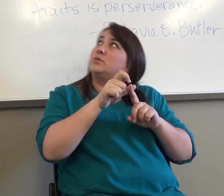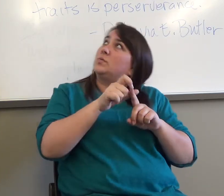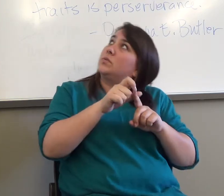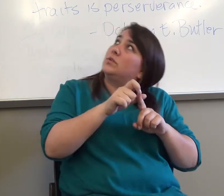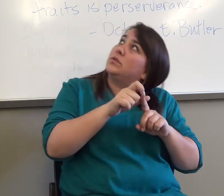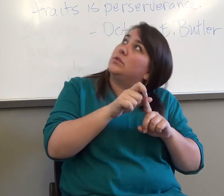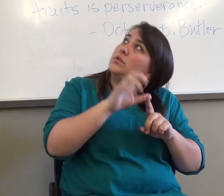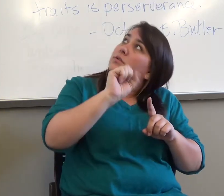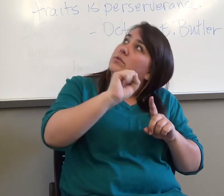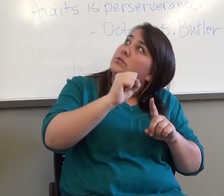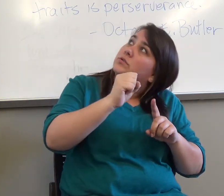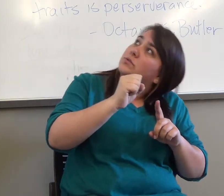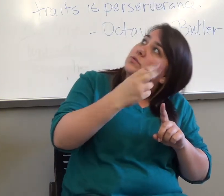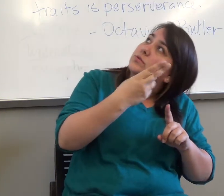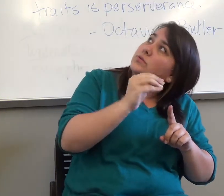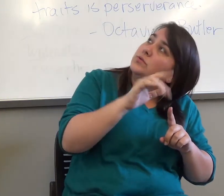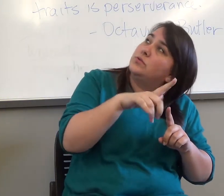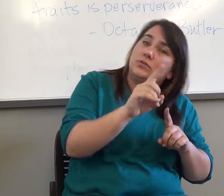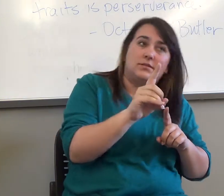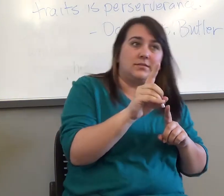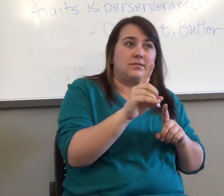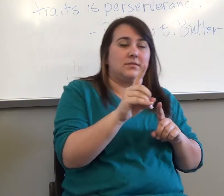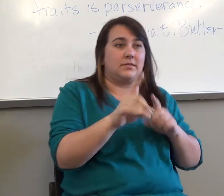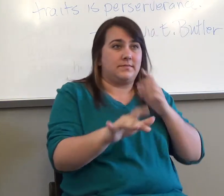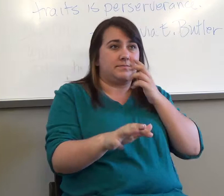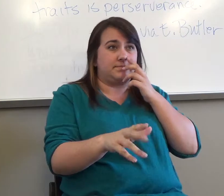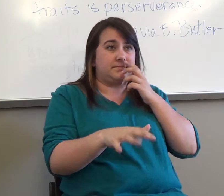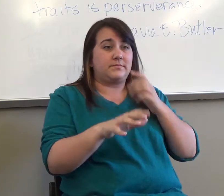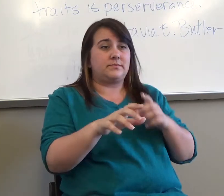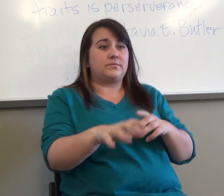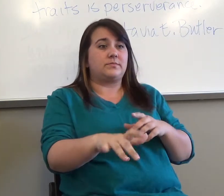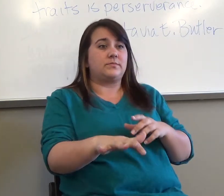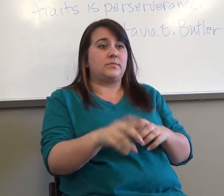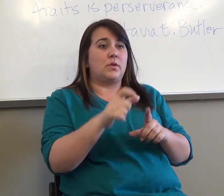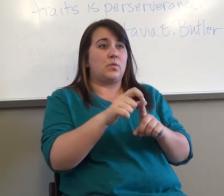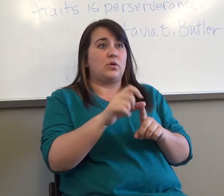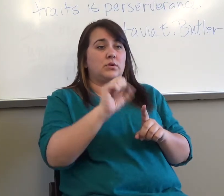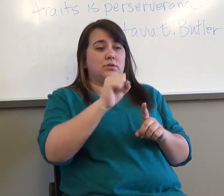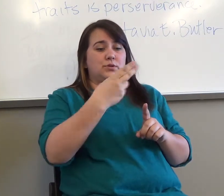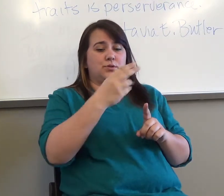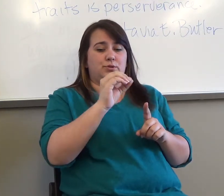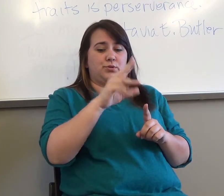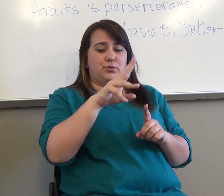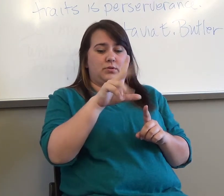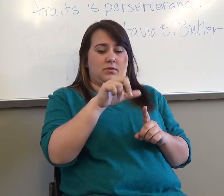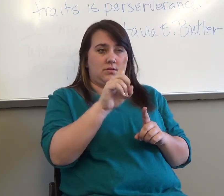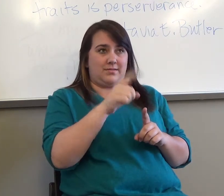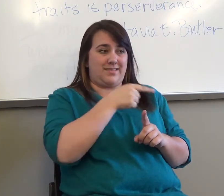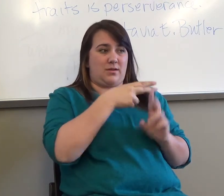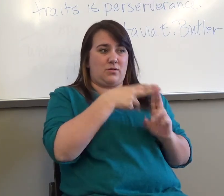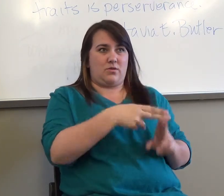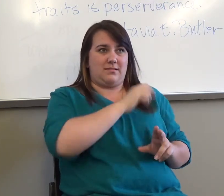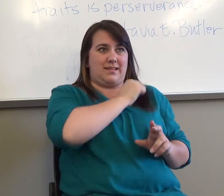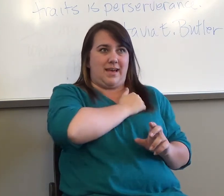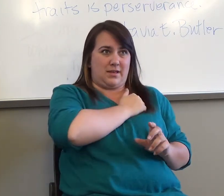the attitude. And then the controlling idea is these things should